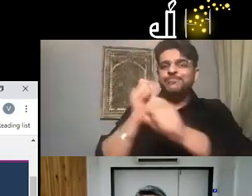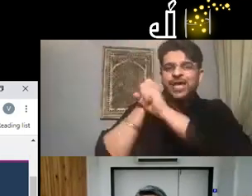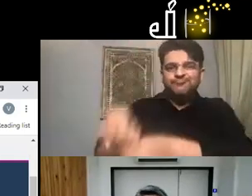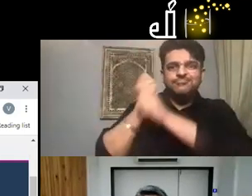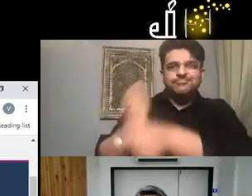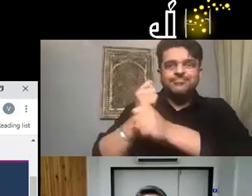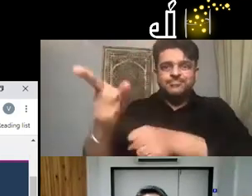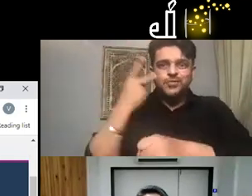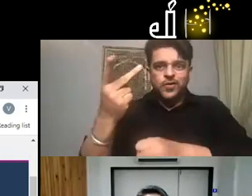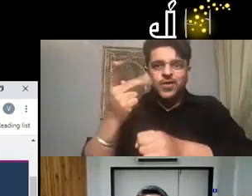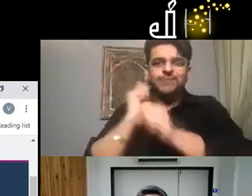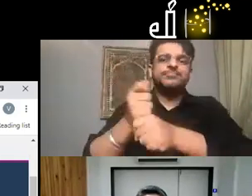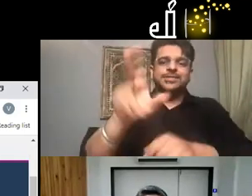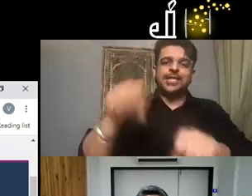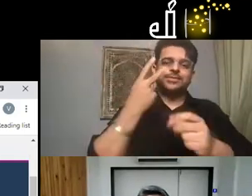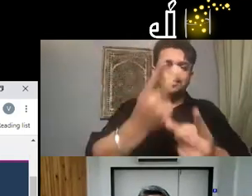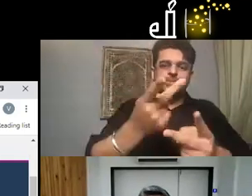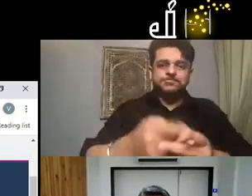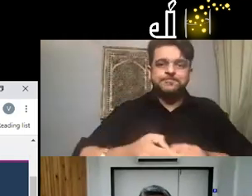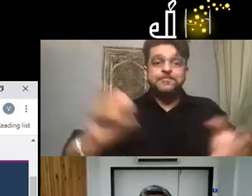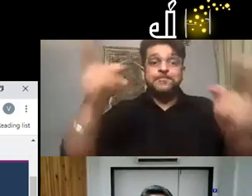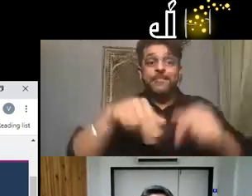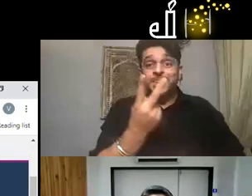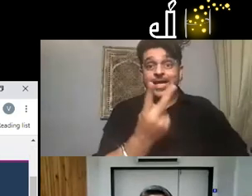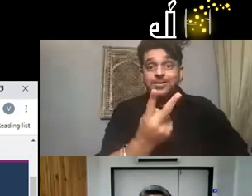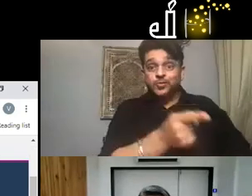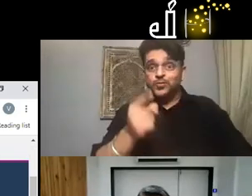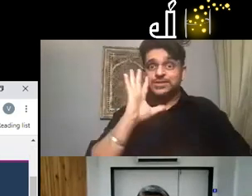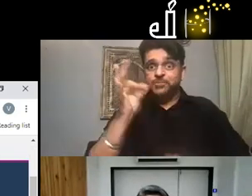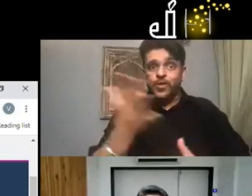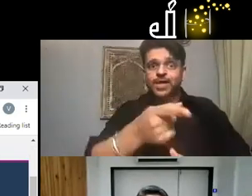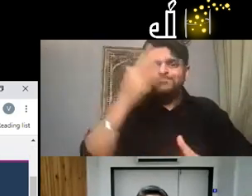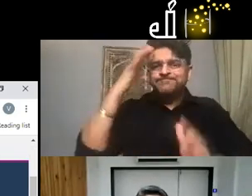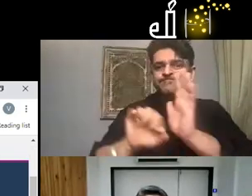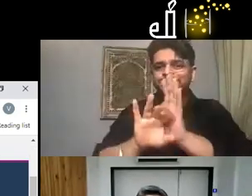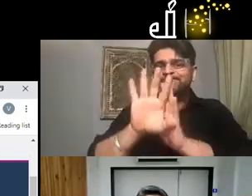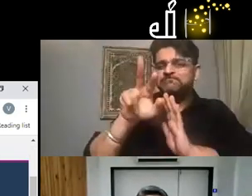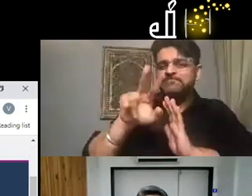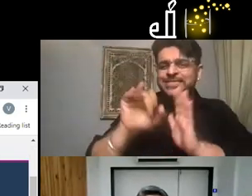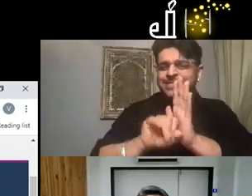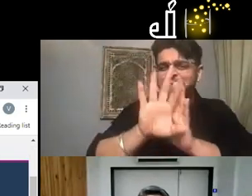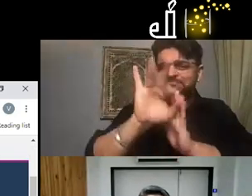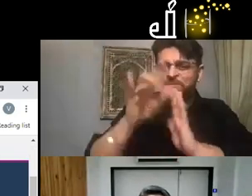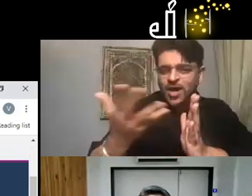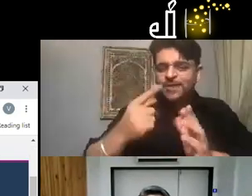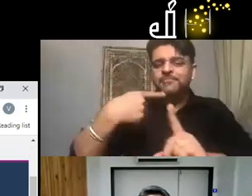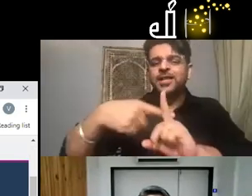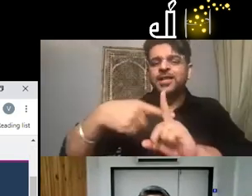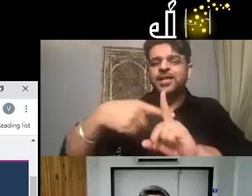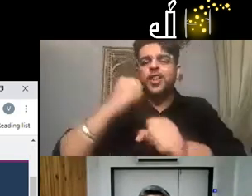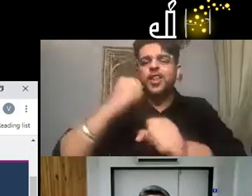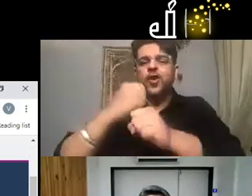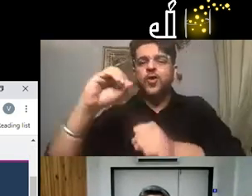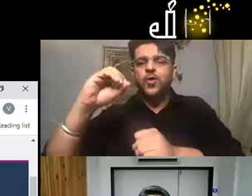first video, as you can see, is the same hammer video that we showed you in the beginning. And the other two videos, remember what is Here a